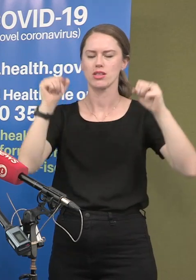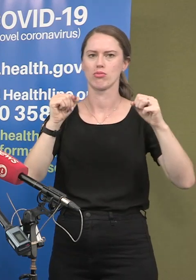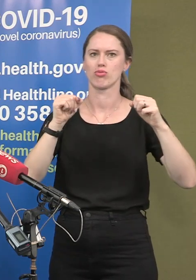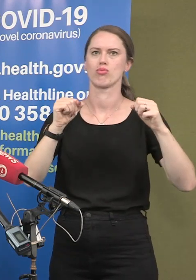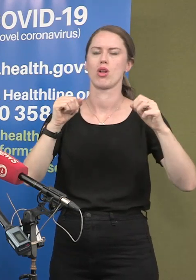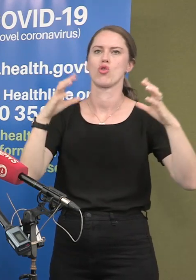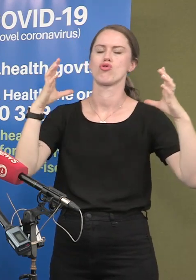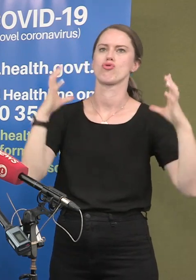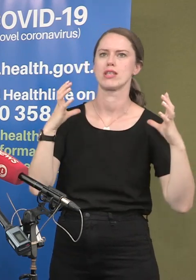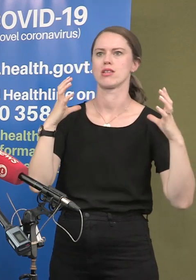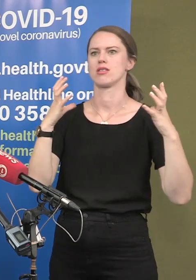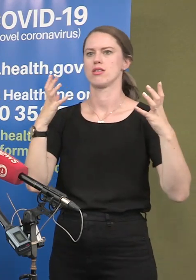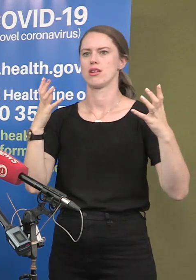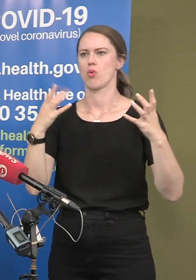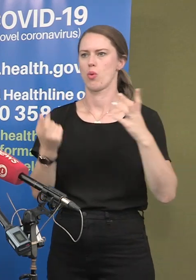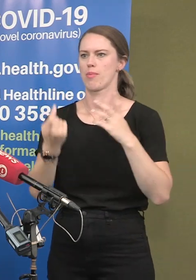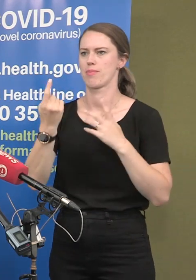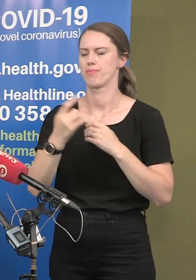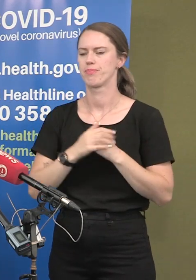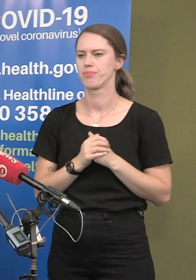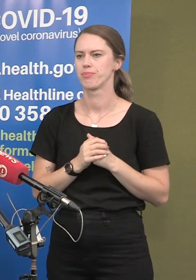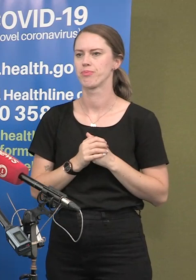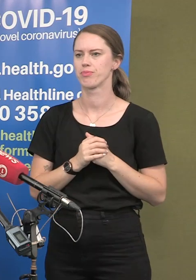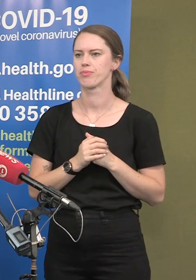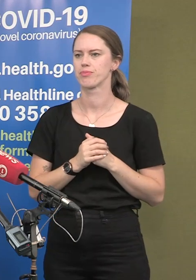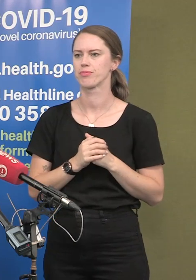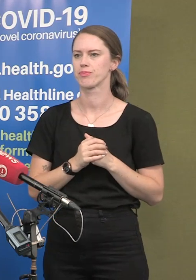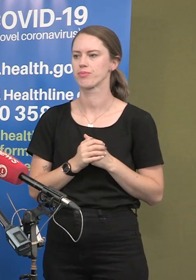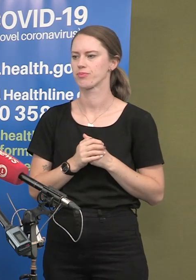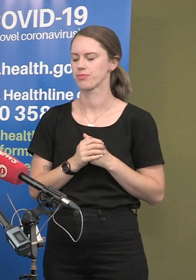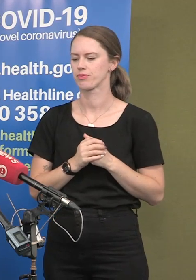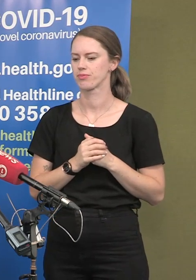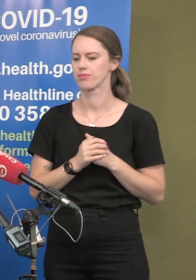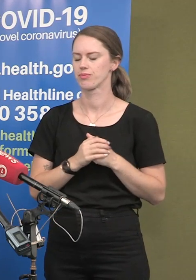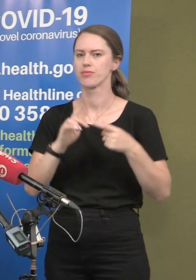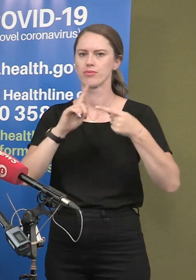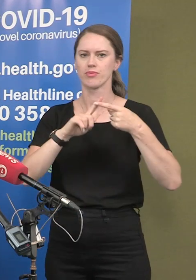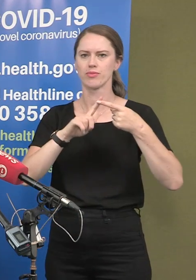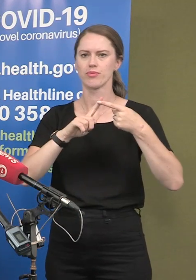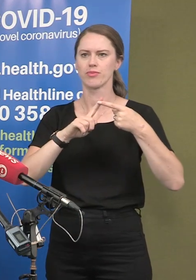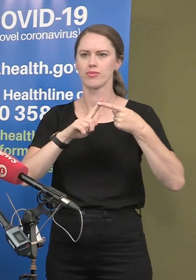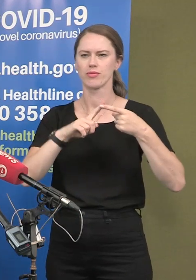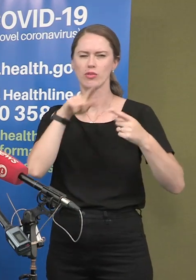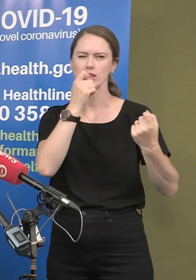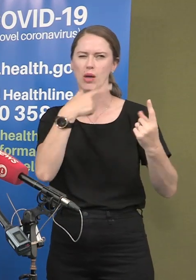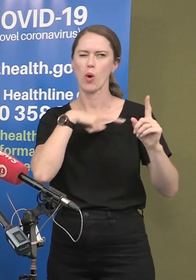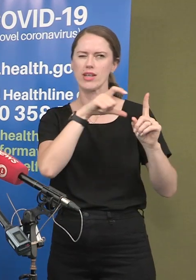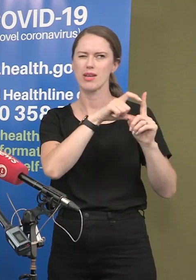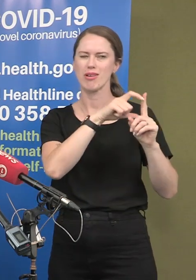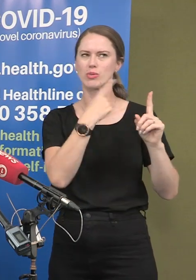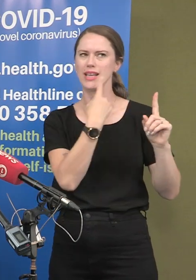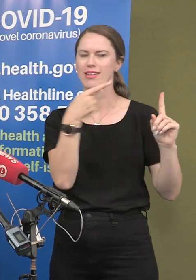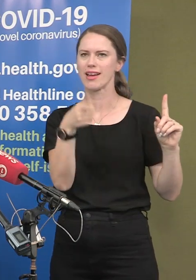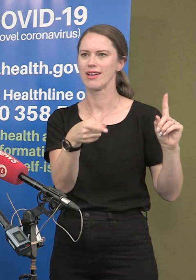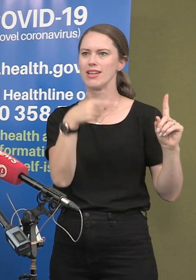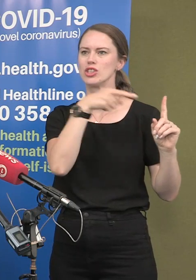stretched. That's a quote from her. Well, I think 2 points. One is, I think you want to understand why Deborah might be saying that, and that is that